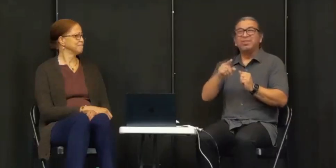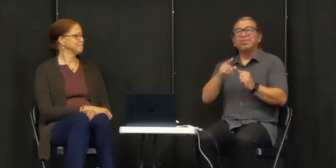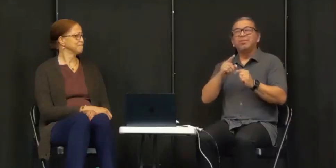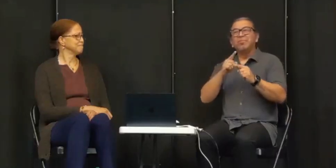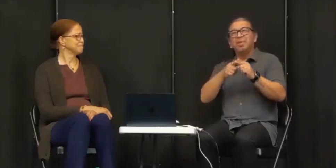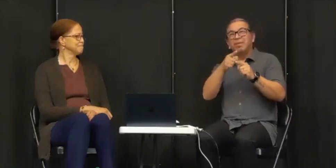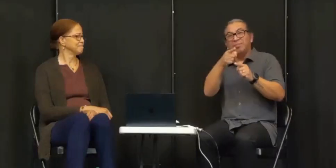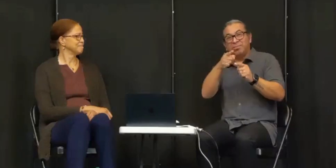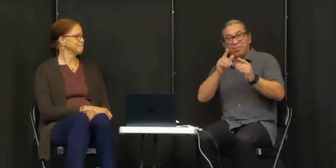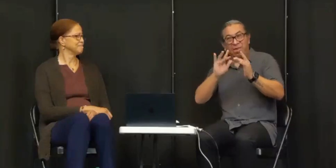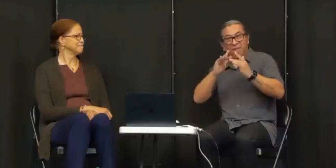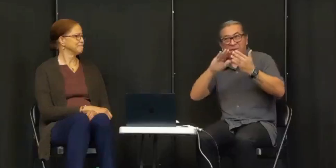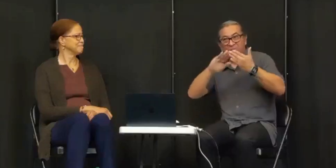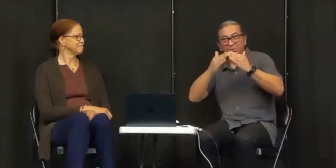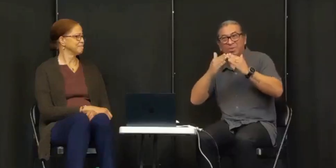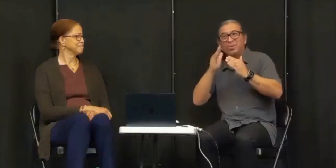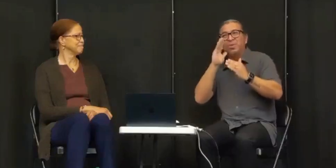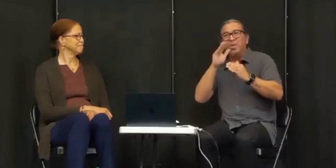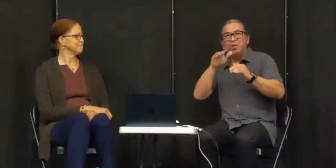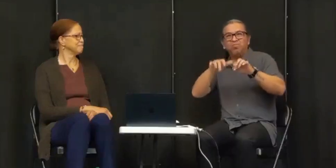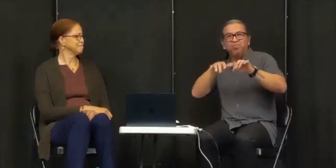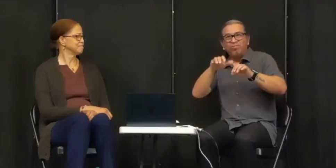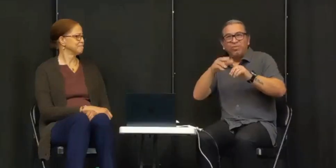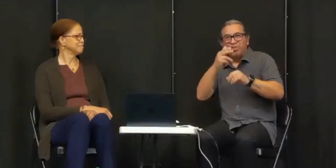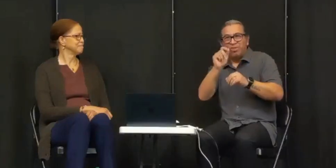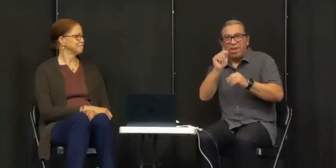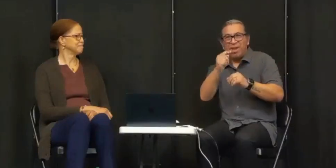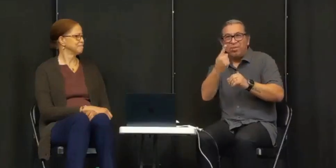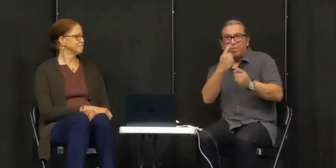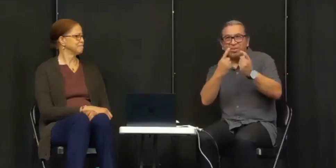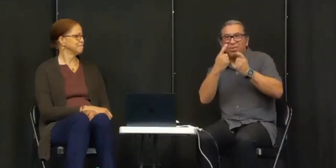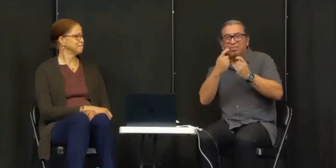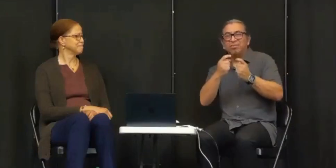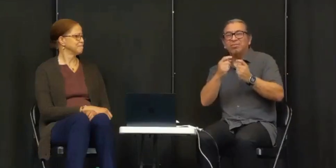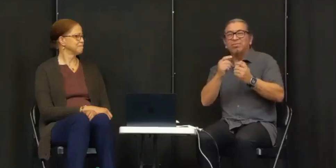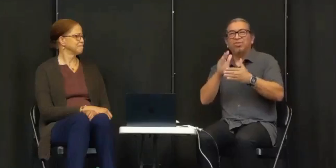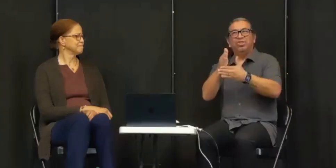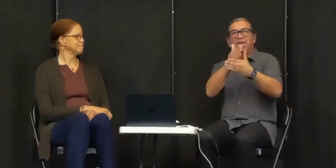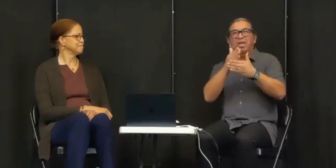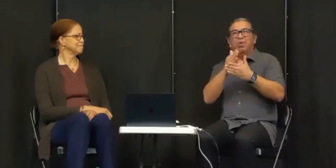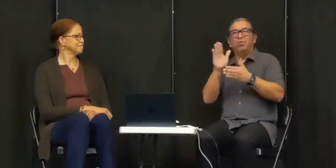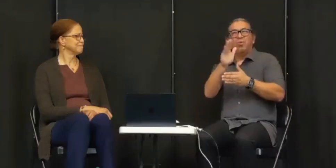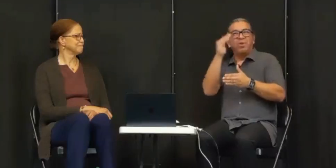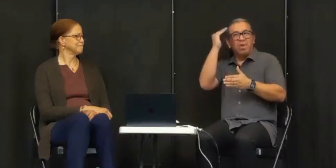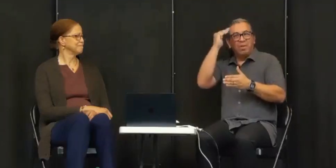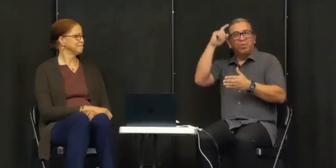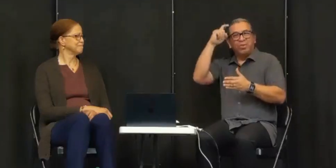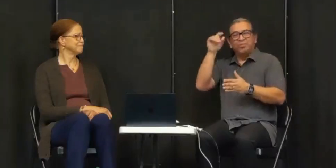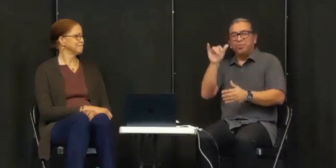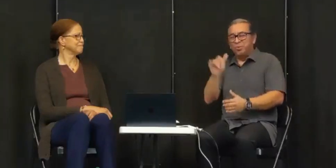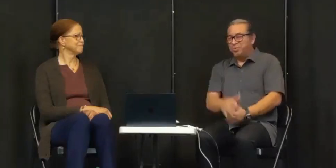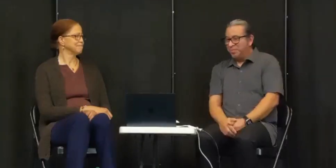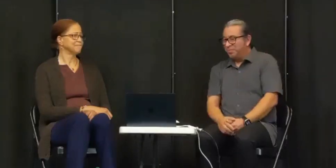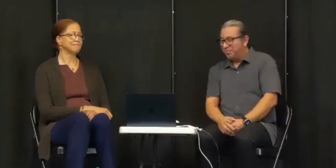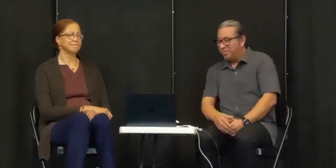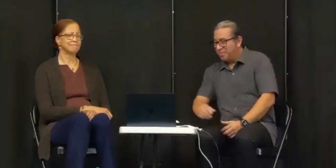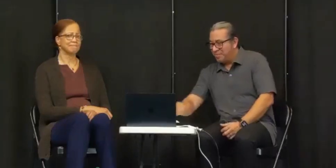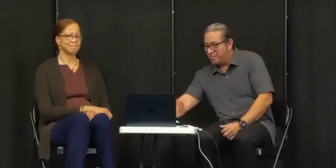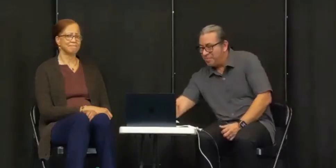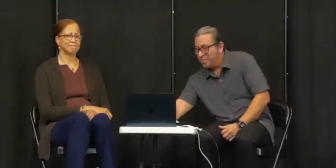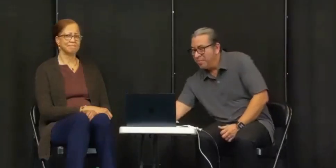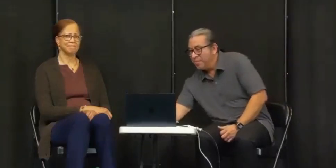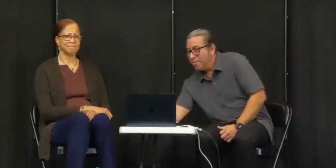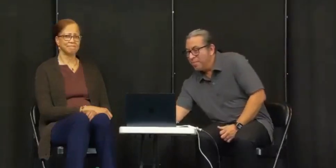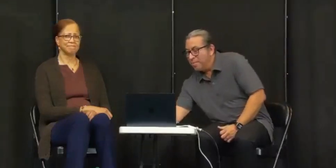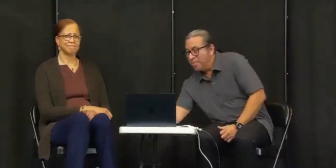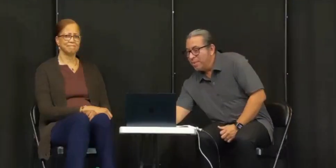Become involved and answer your questions. The online community is fun. We'll take a look at chat questions and share your knowledge and